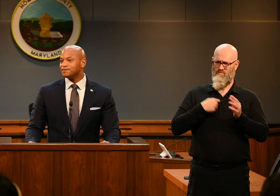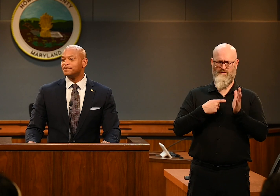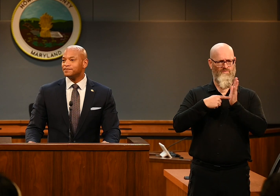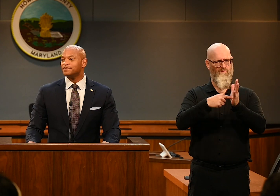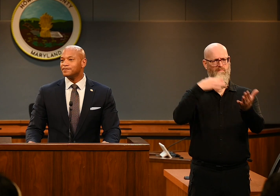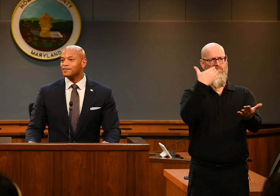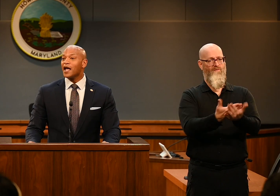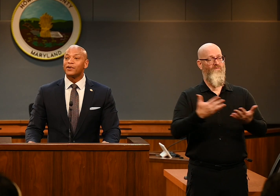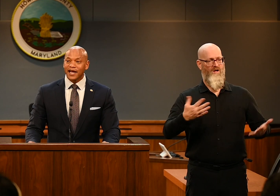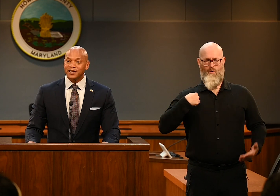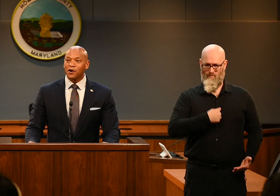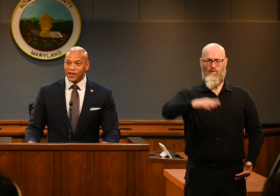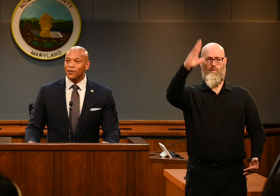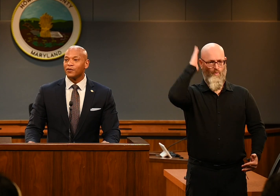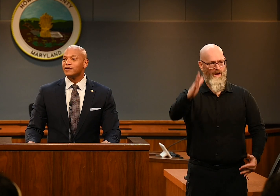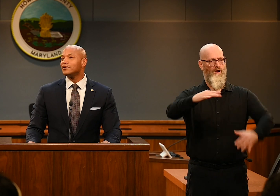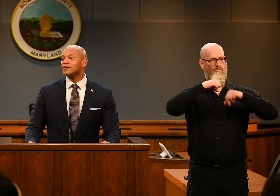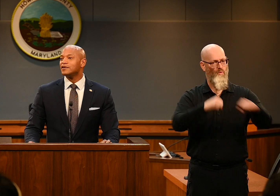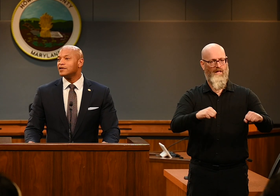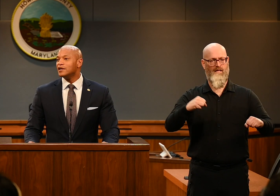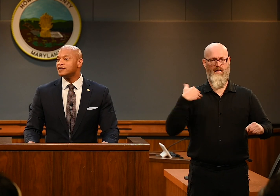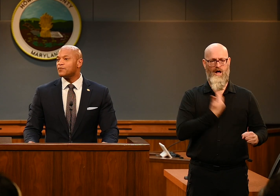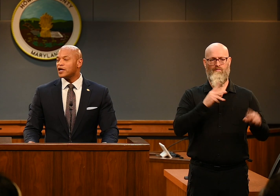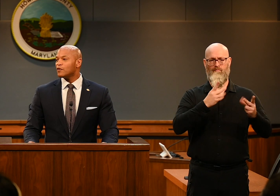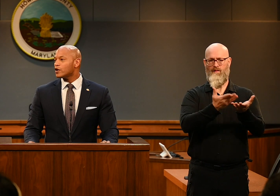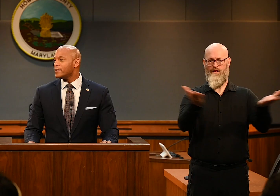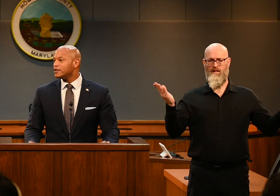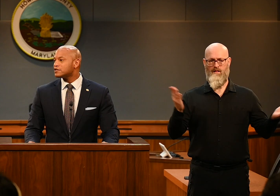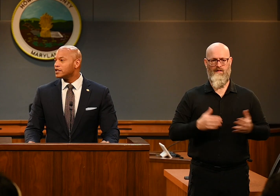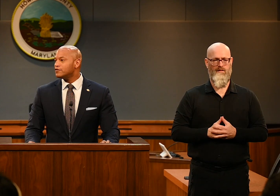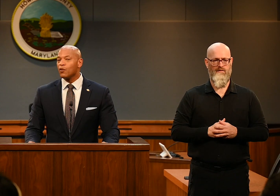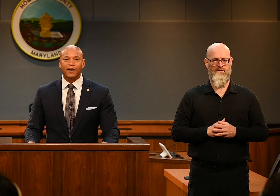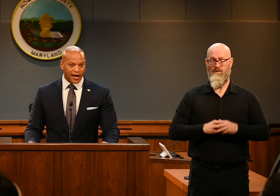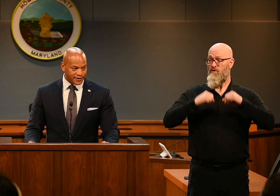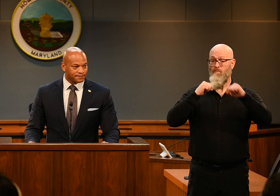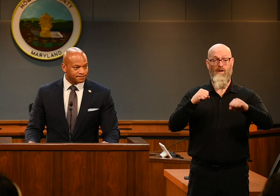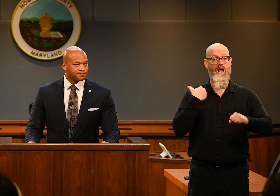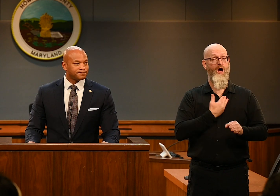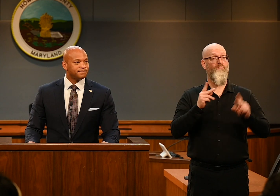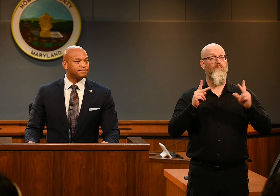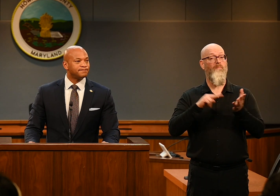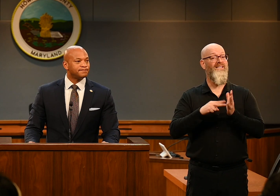people. And protecting our people is the epitome of what it means to leave no one behind.